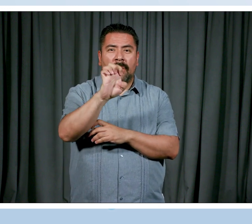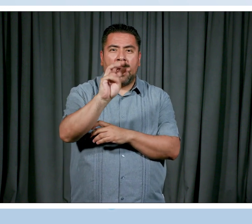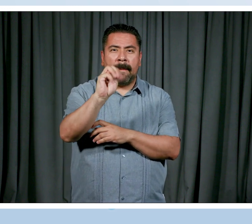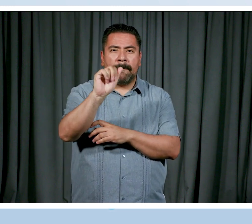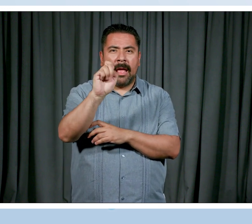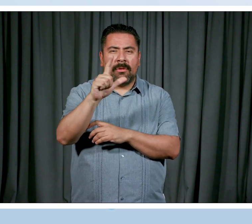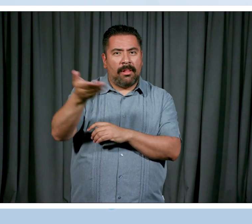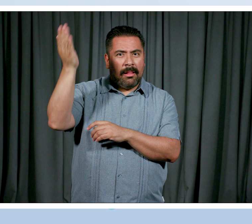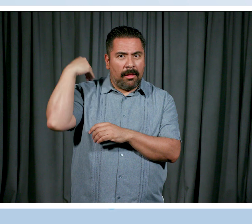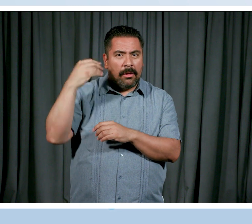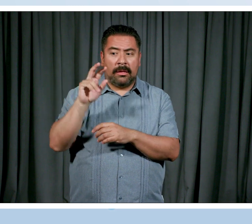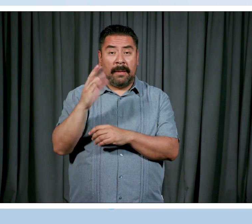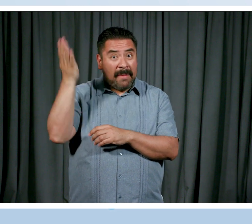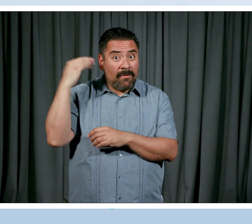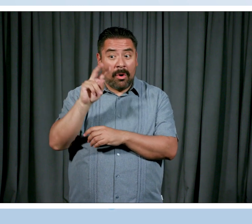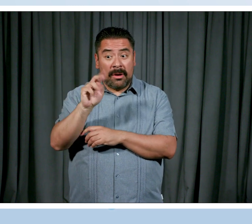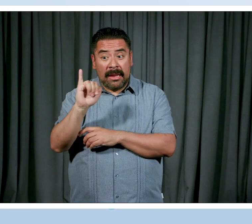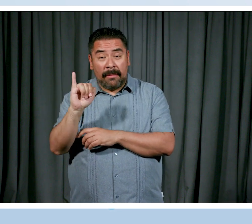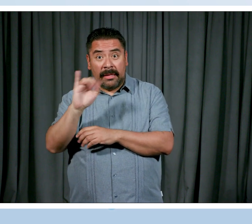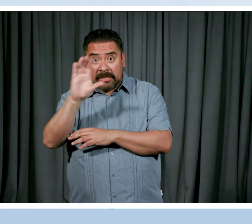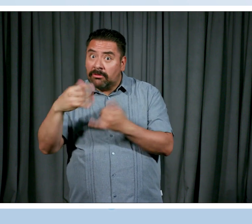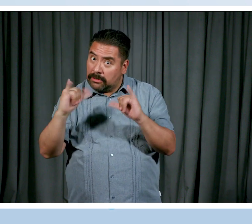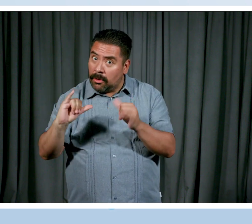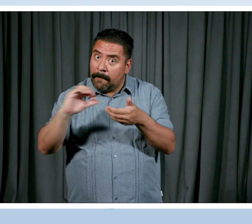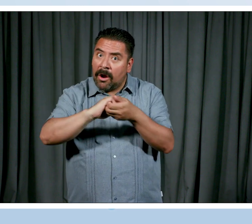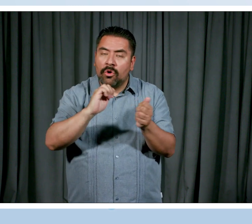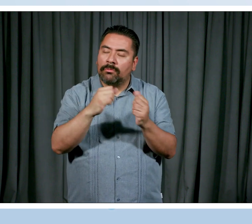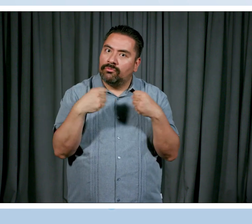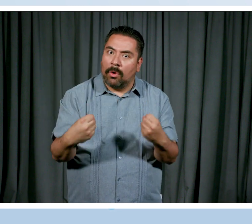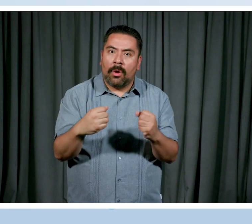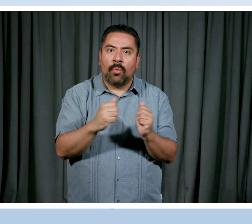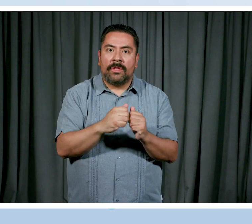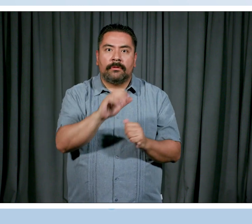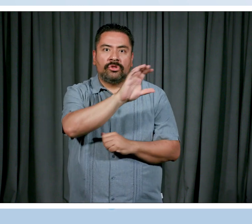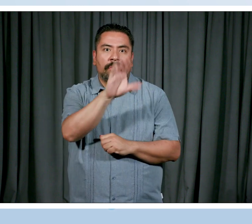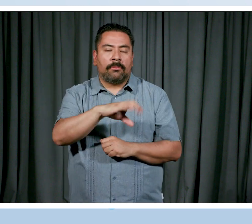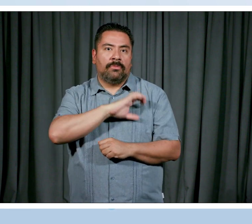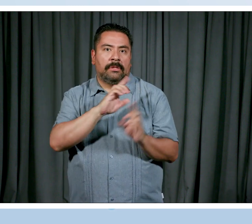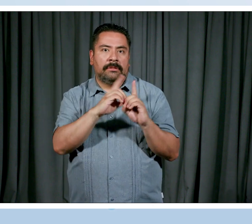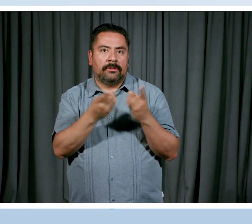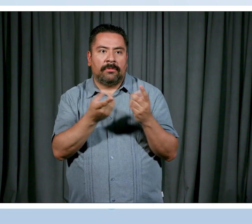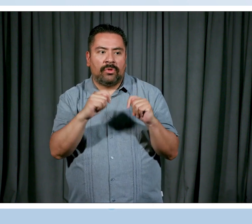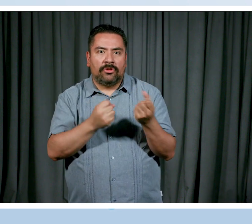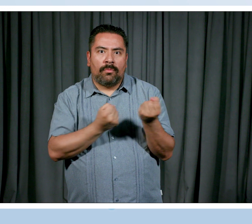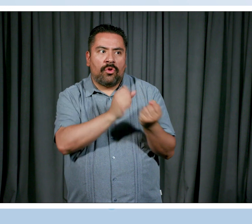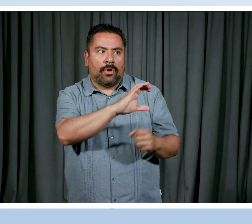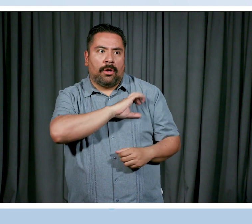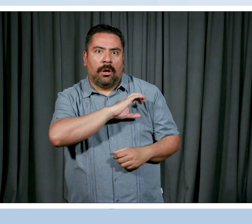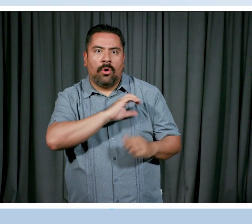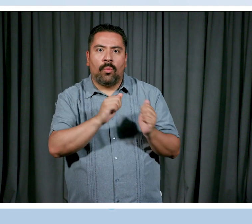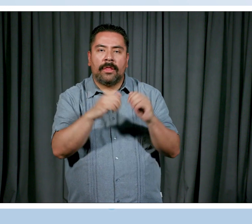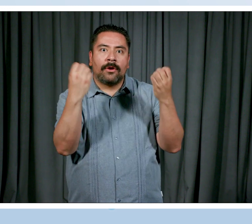time, NAMI Chicago, and still is, was partnering deeply with the Chicago Police Department to try to support their officers in what's called